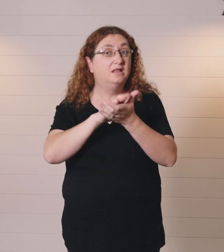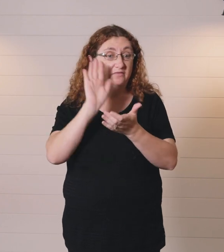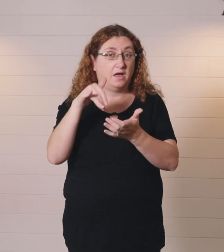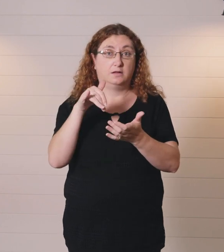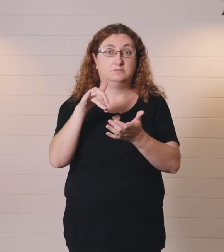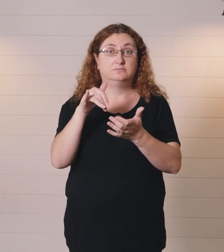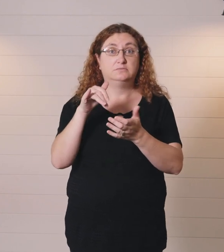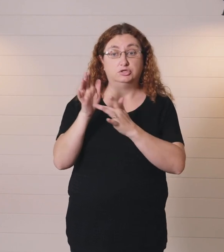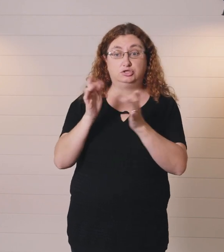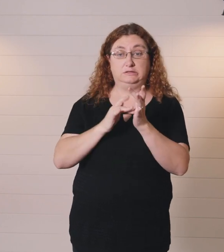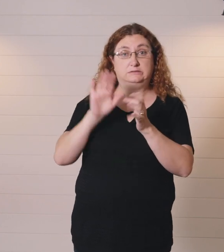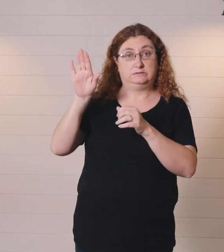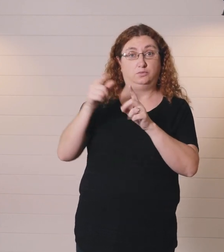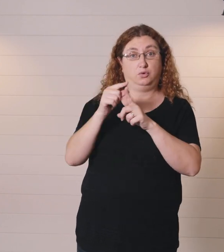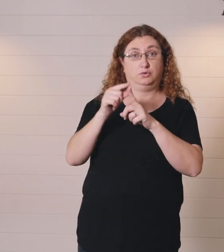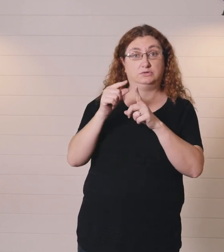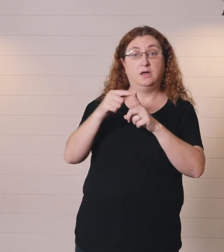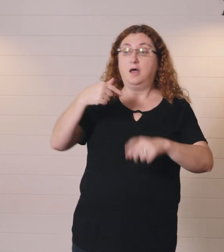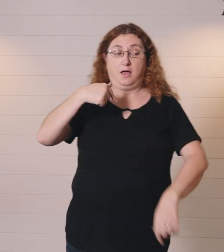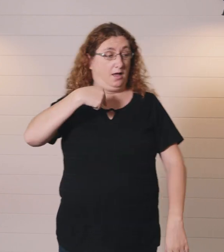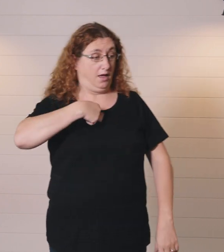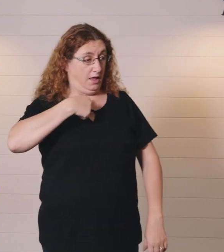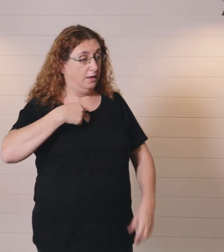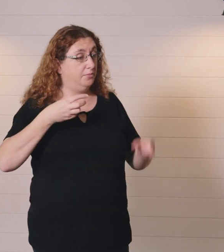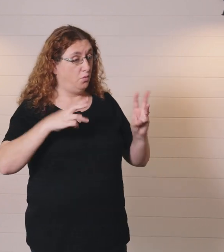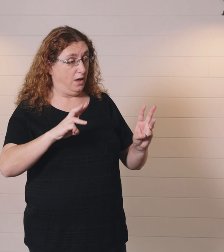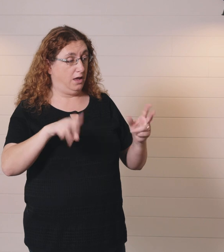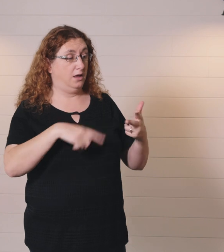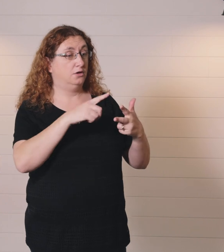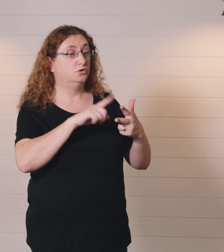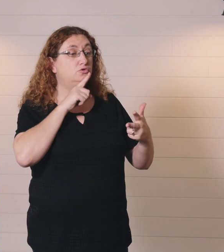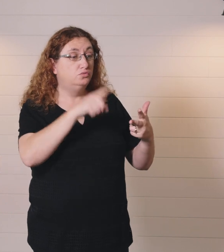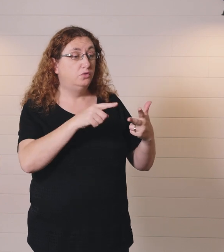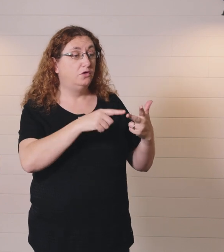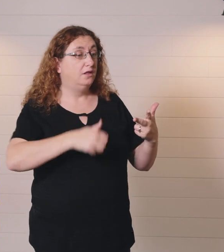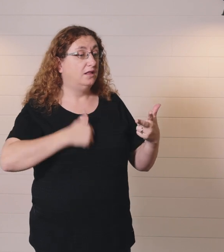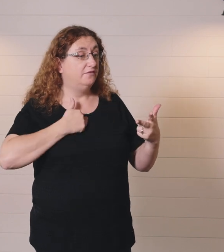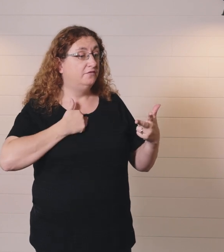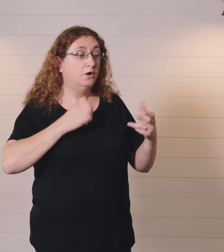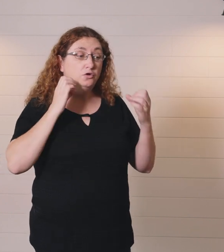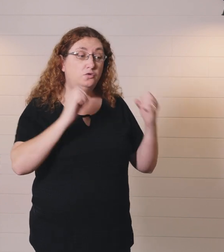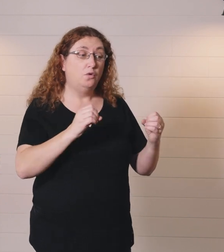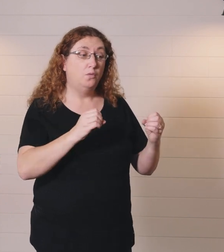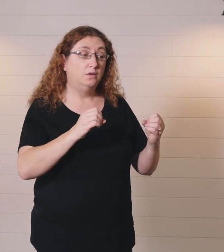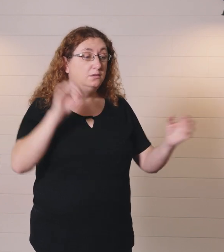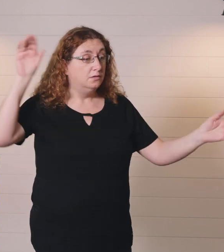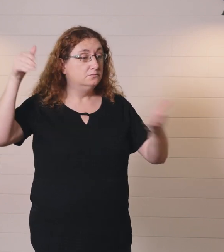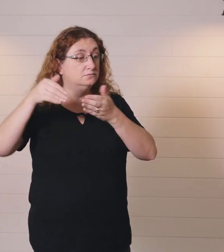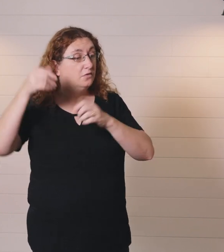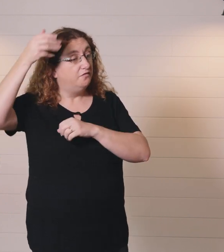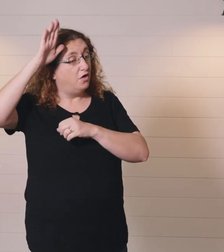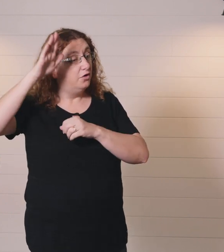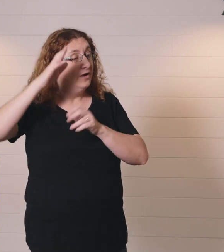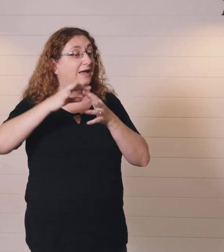believe Jesus' own words, I am the way, the truth, and the life, no one comes to the Father except through me.